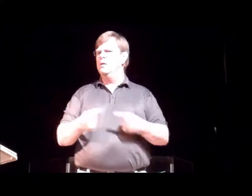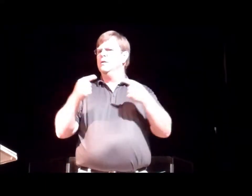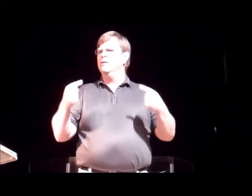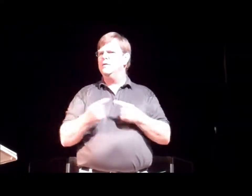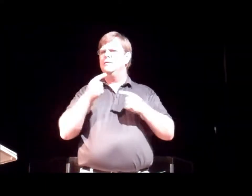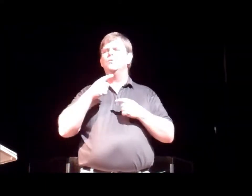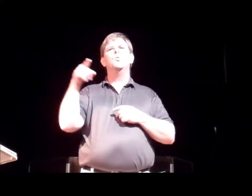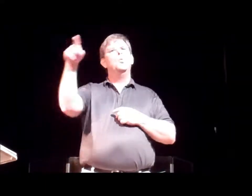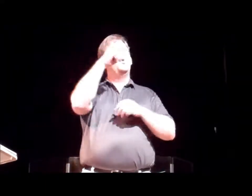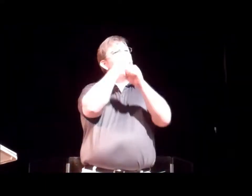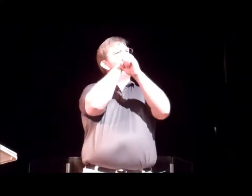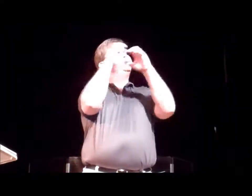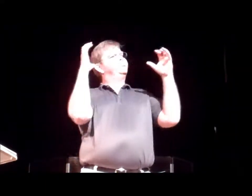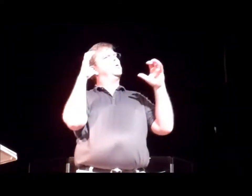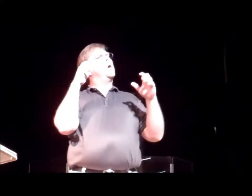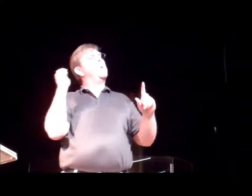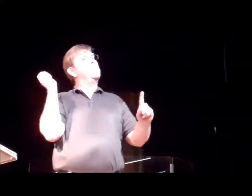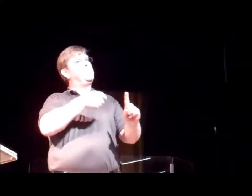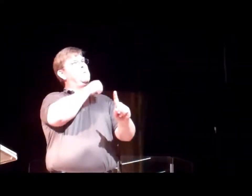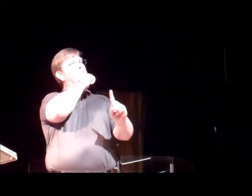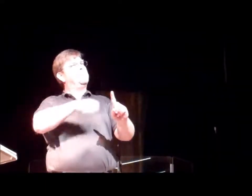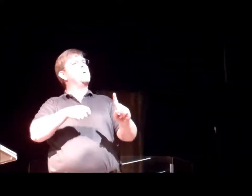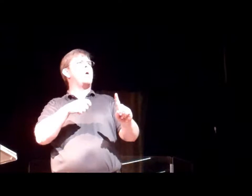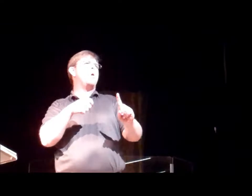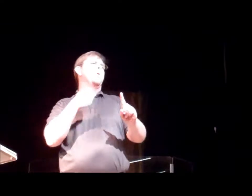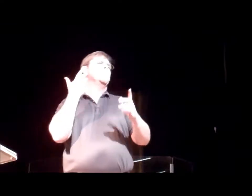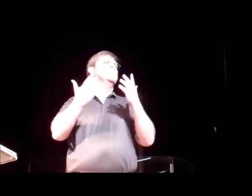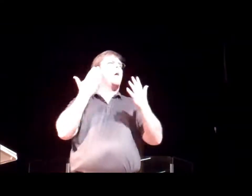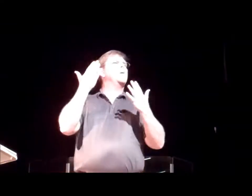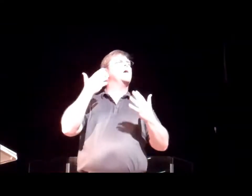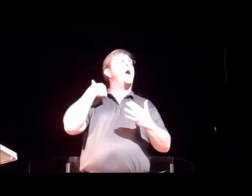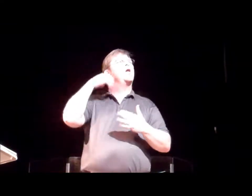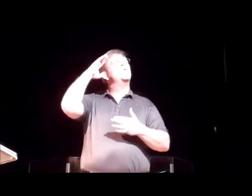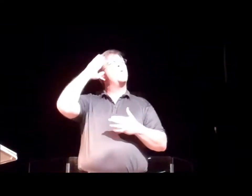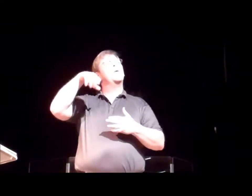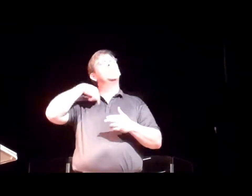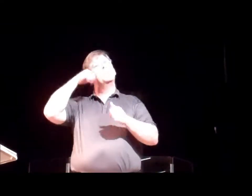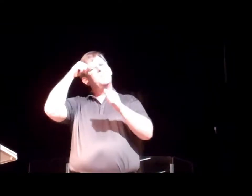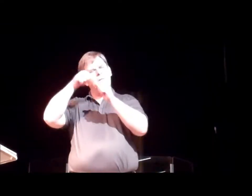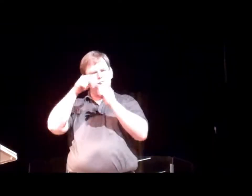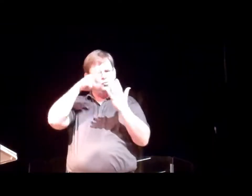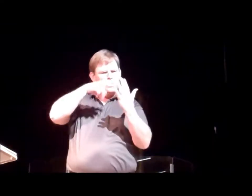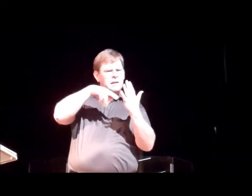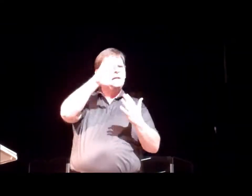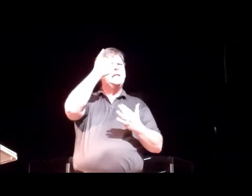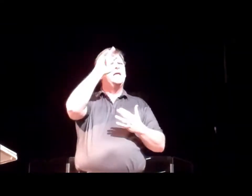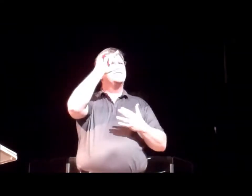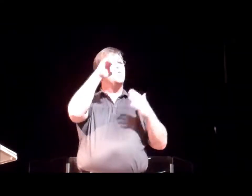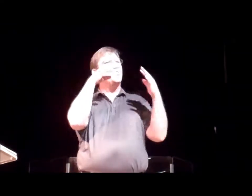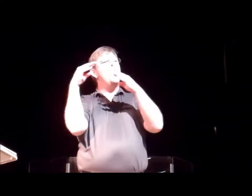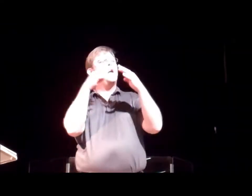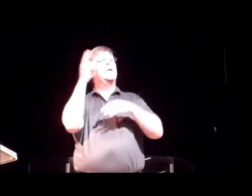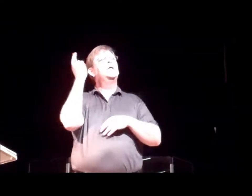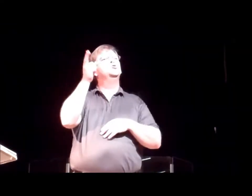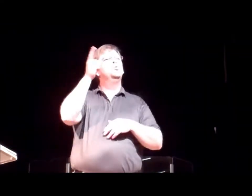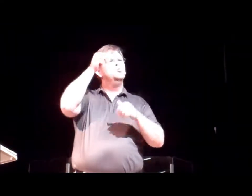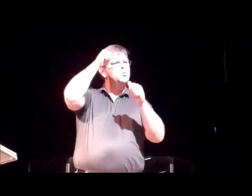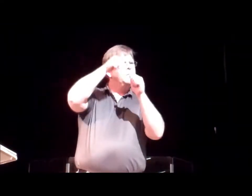in constant pain the entire time. Of course we know being scourged is painful. We read